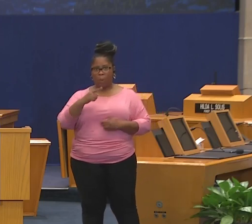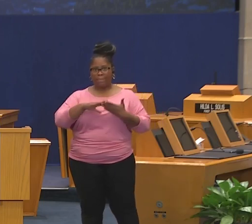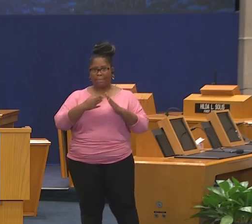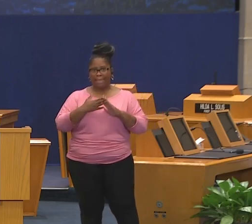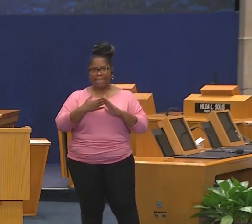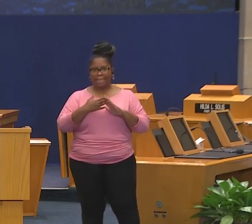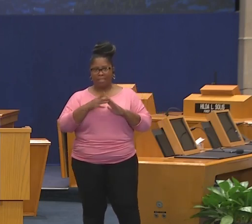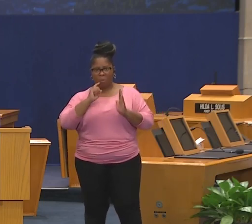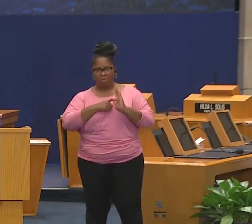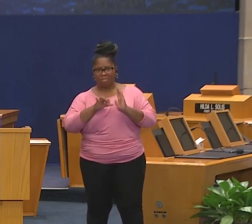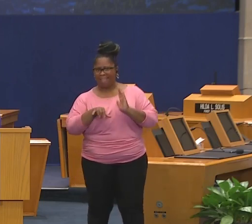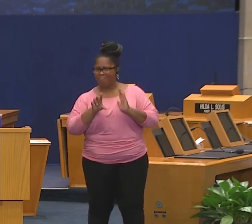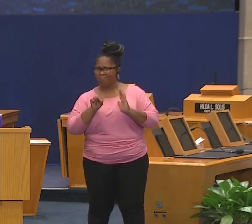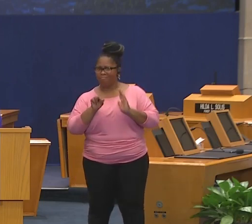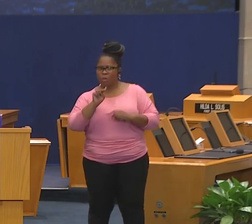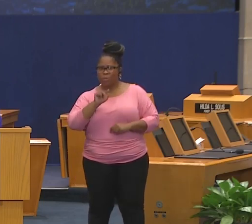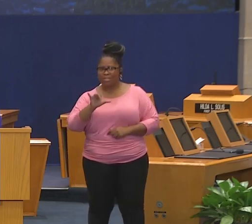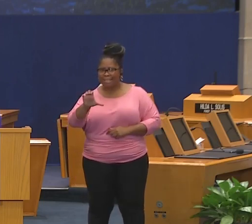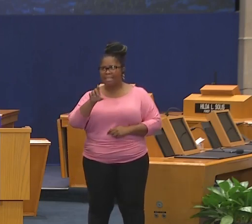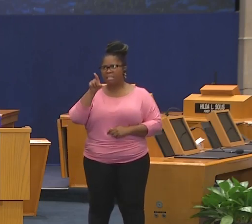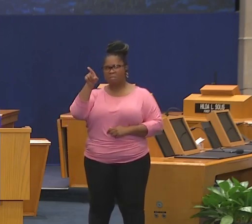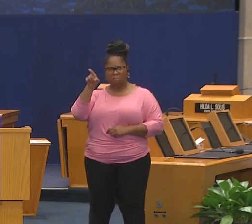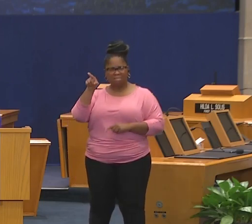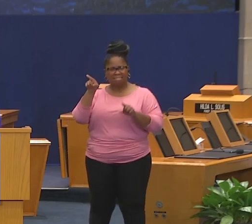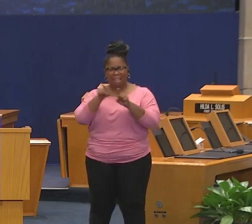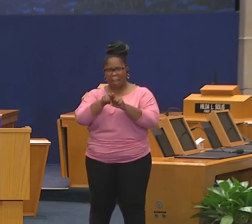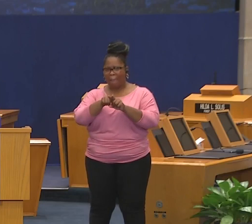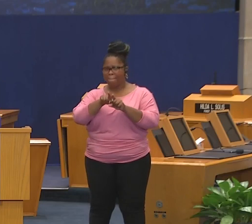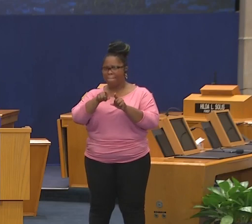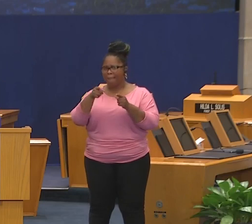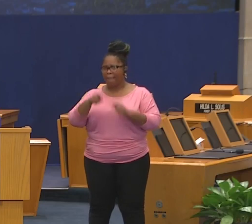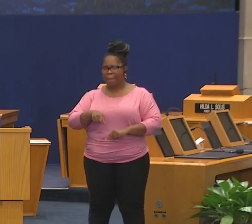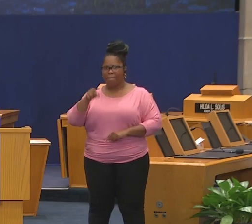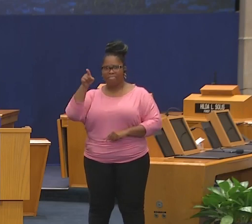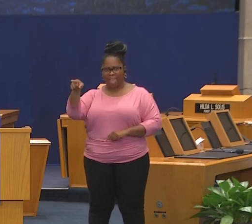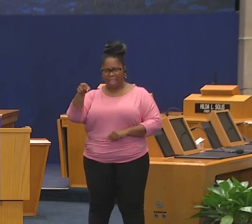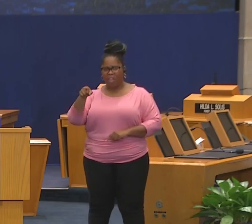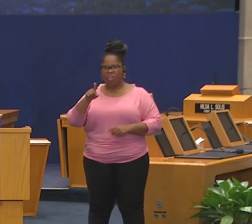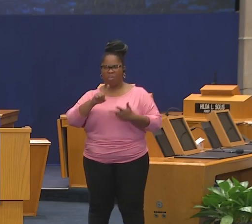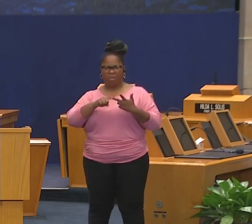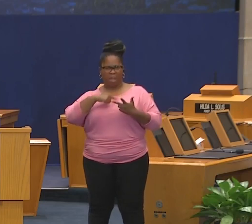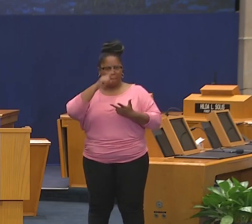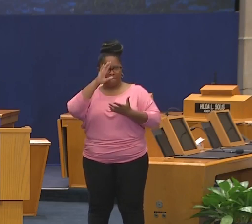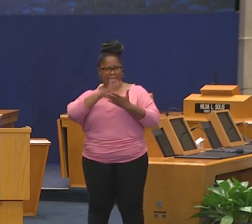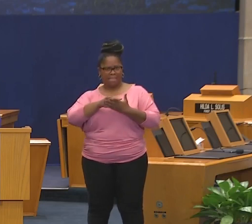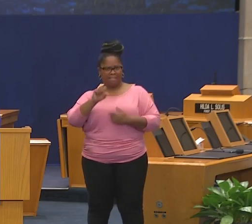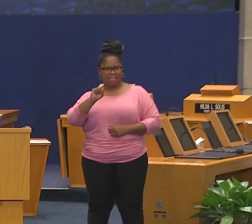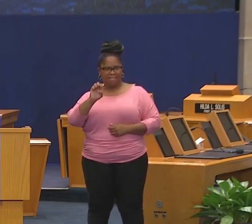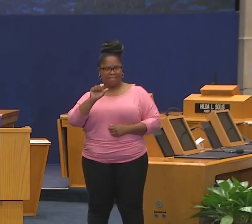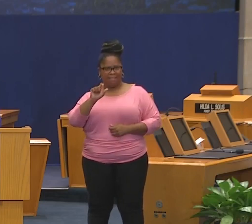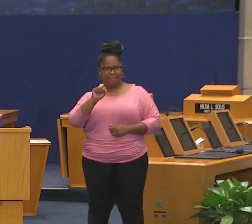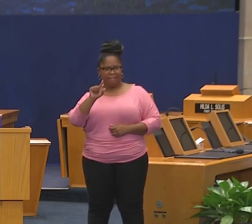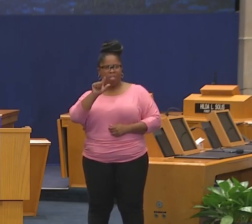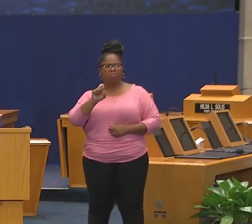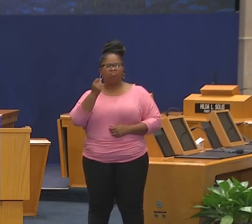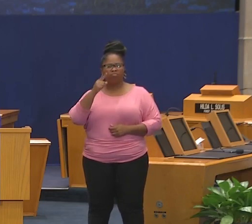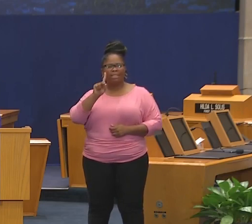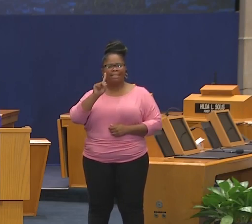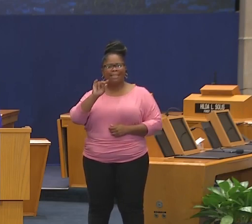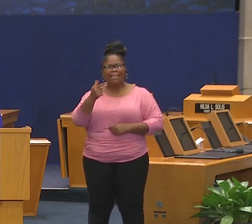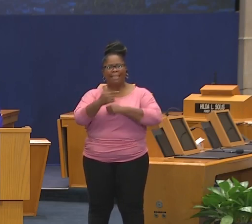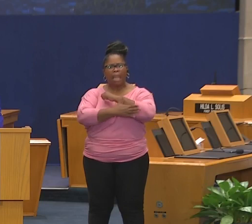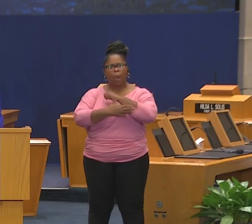New York City has the same phenomena, and the same thing was experienced, I believe, up in Seattle, King County, which is that